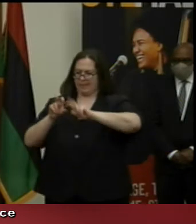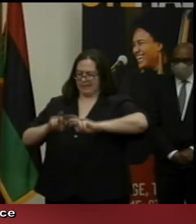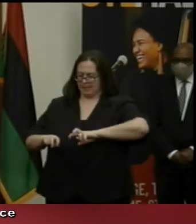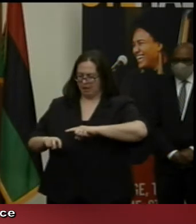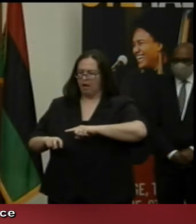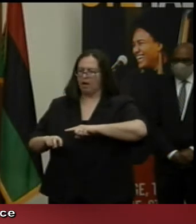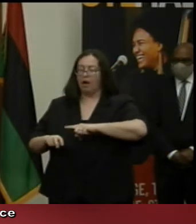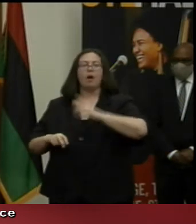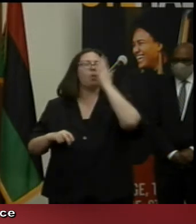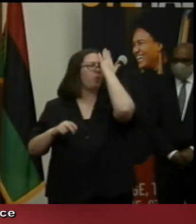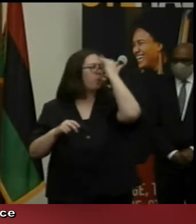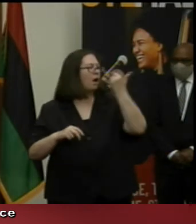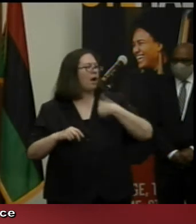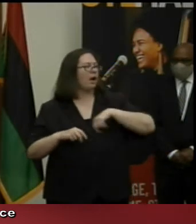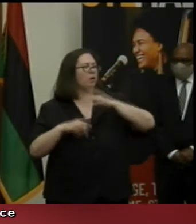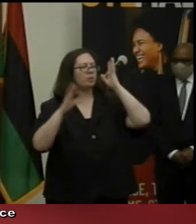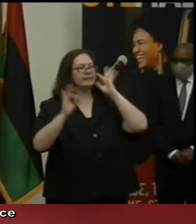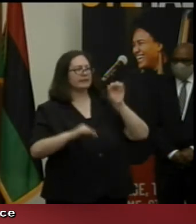certain decisions.